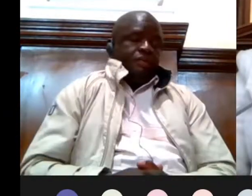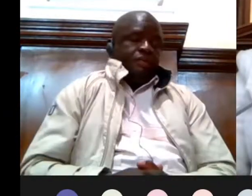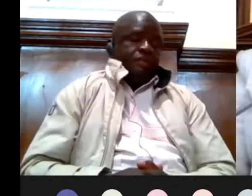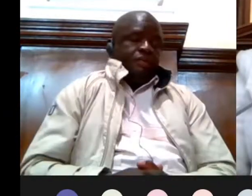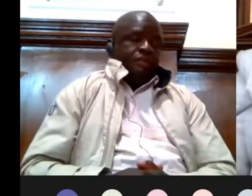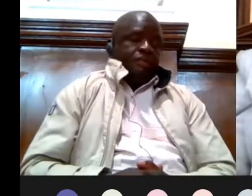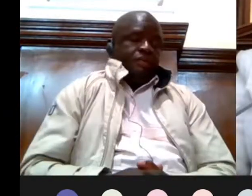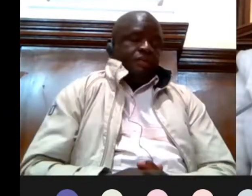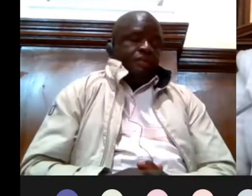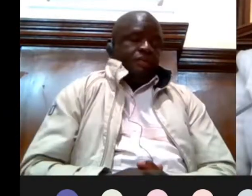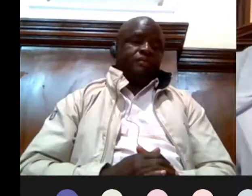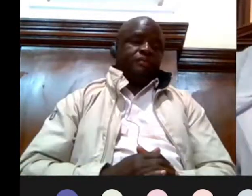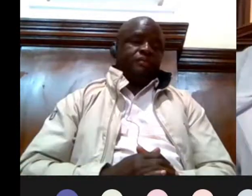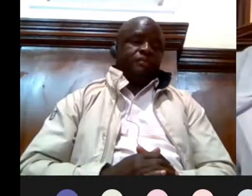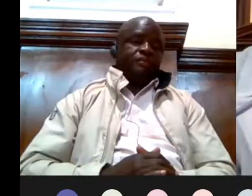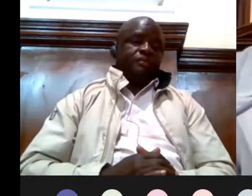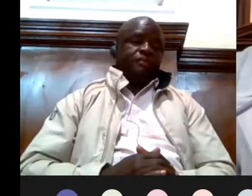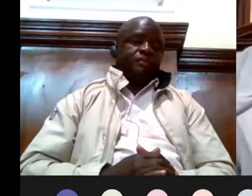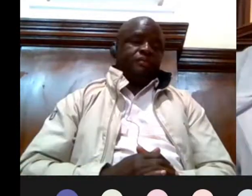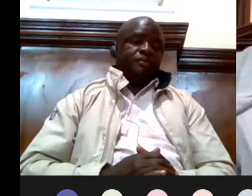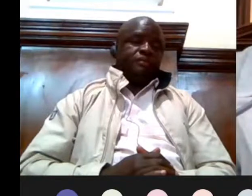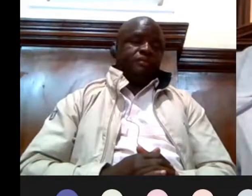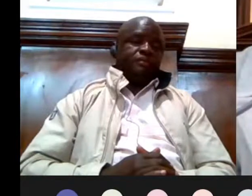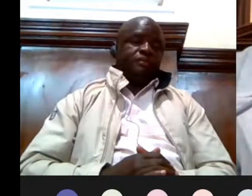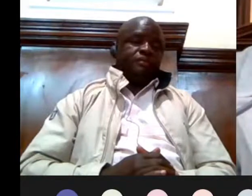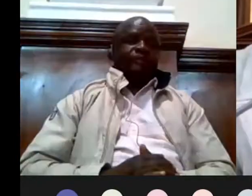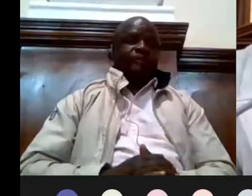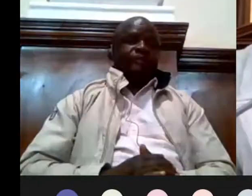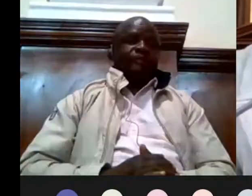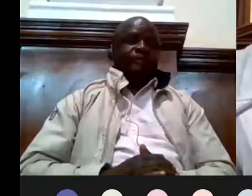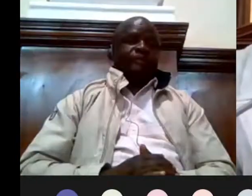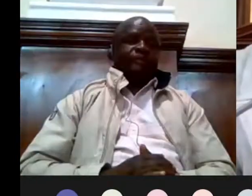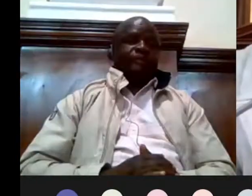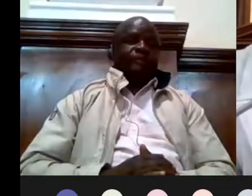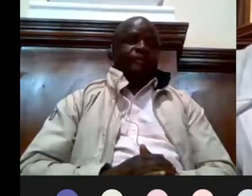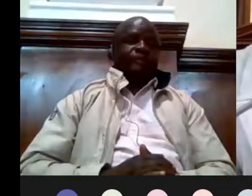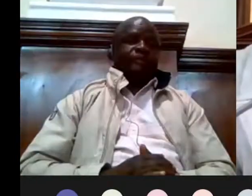Thank you very much, honorable. The opportunity.